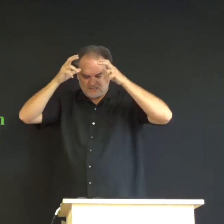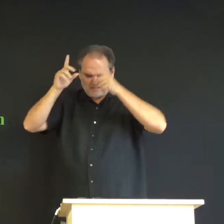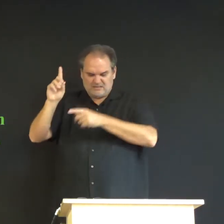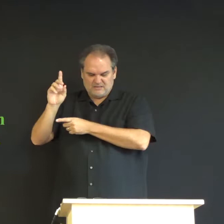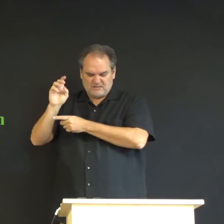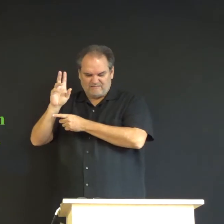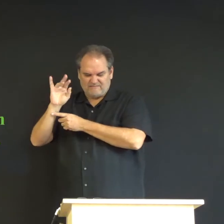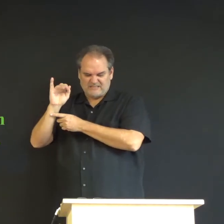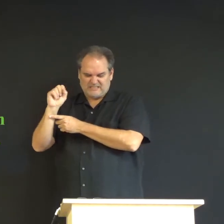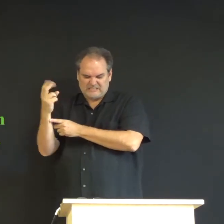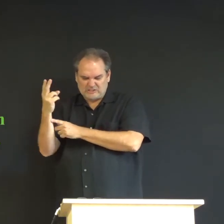So,